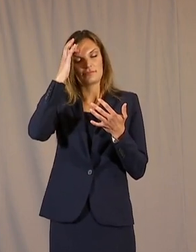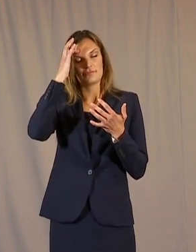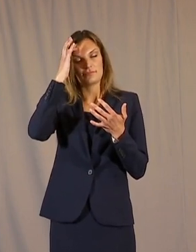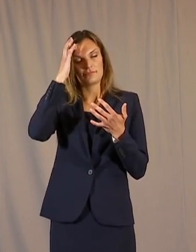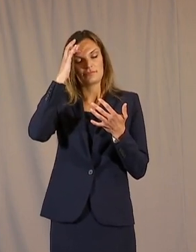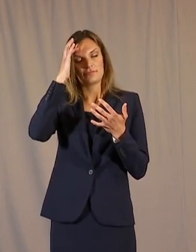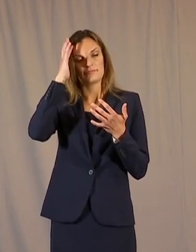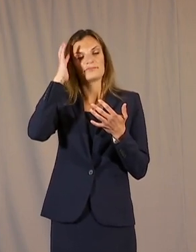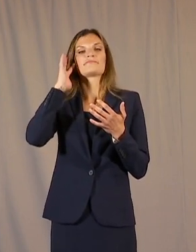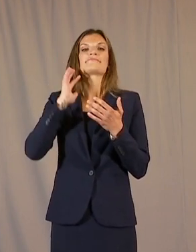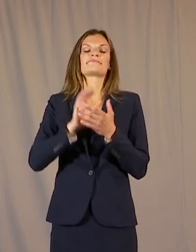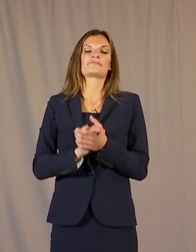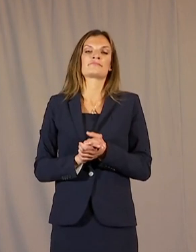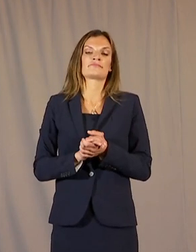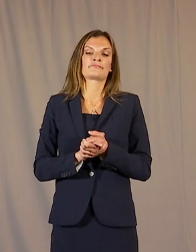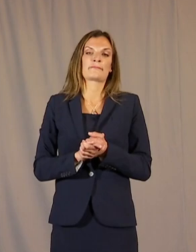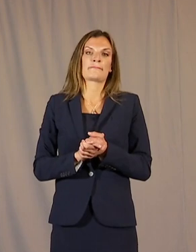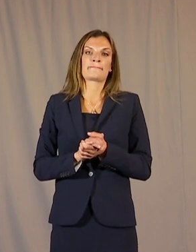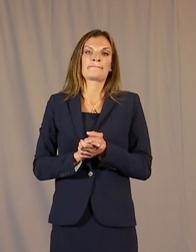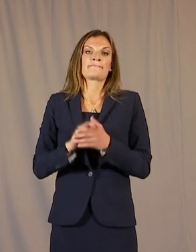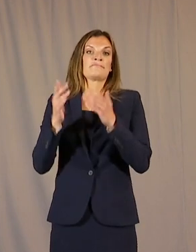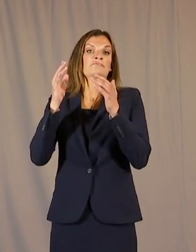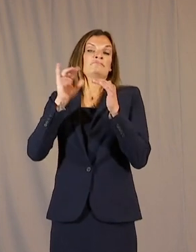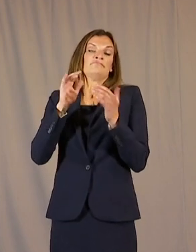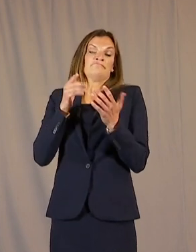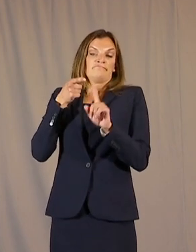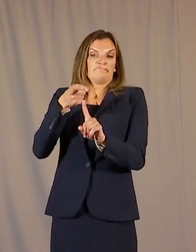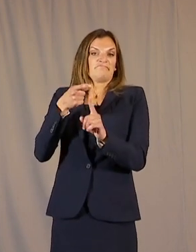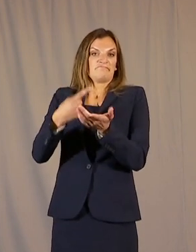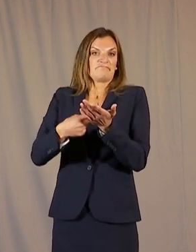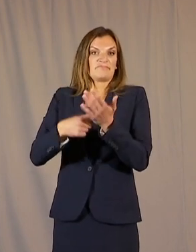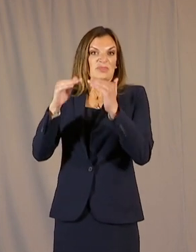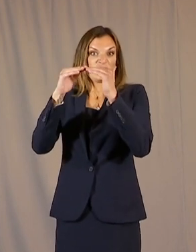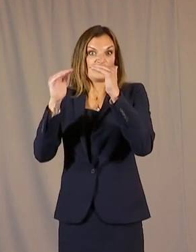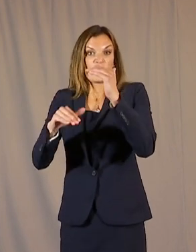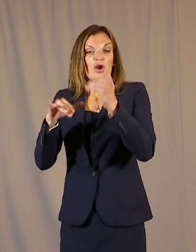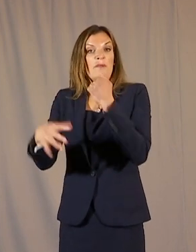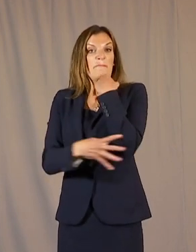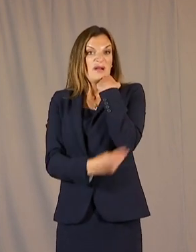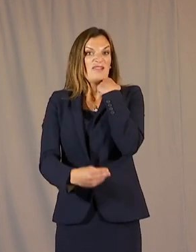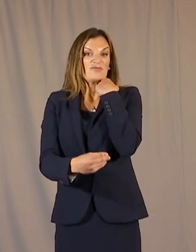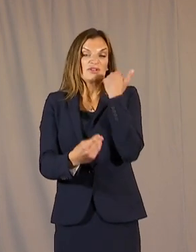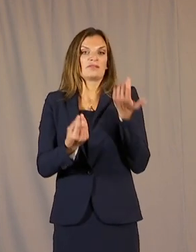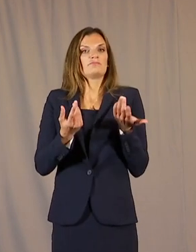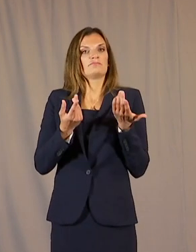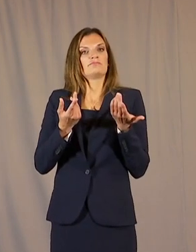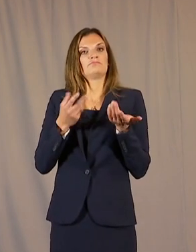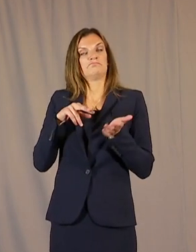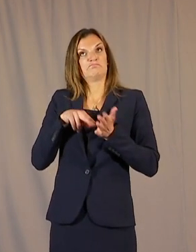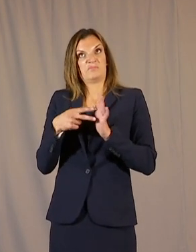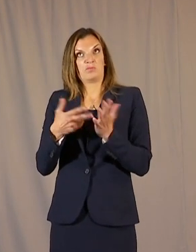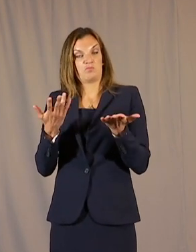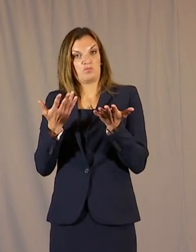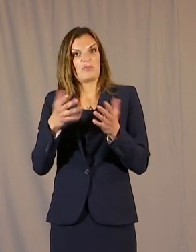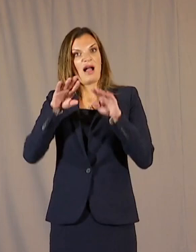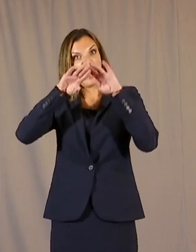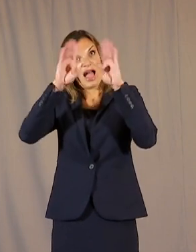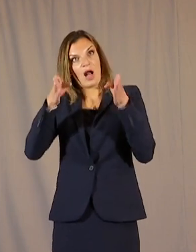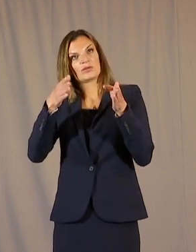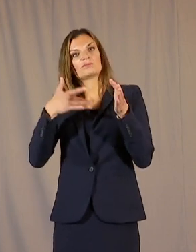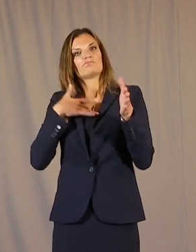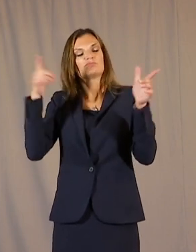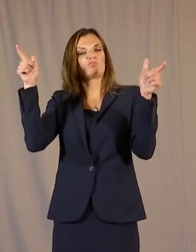obviously, based on disparities in poverty rates, homes are smaller. Mm-hmm. More people living in the